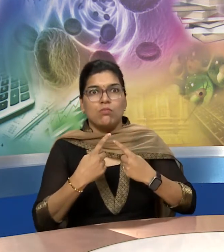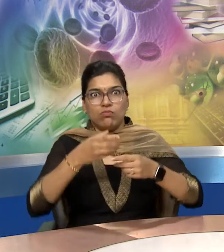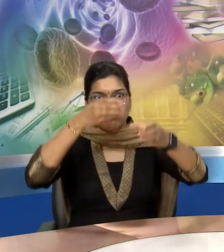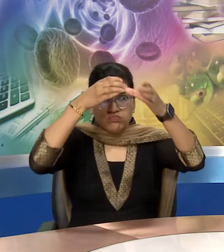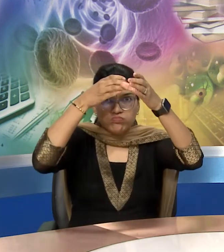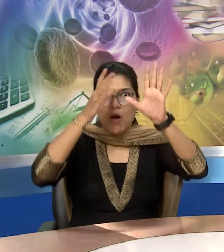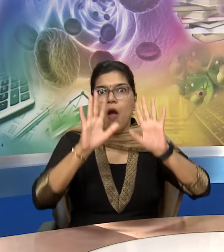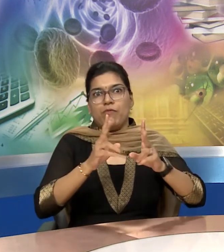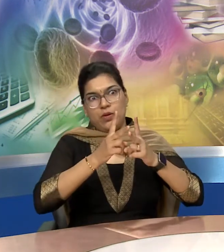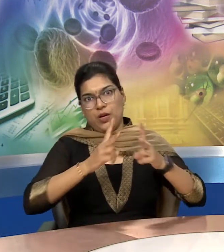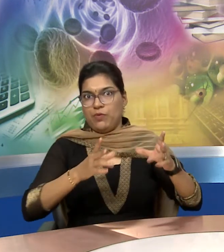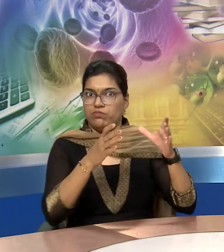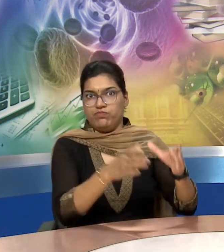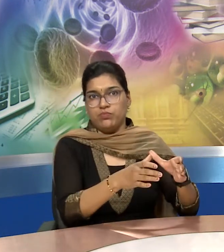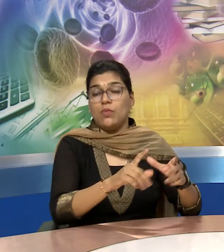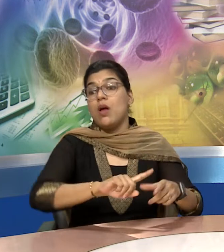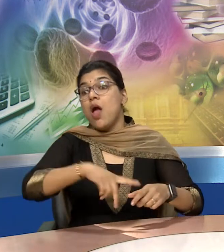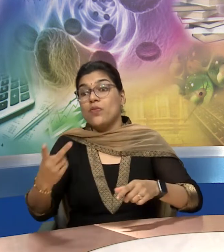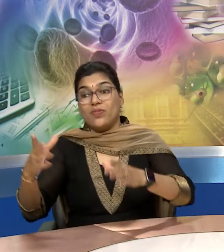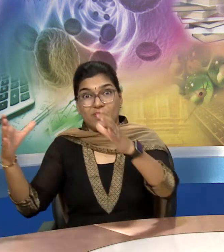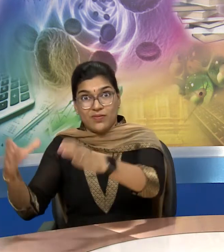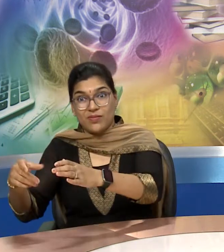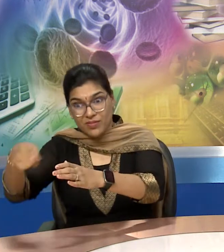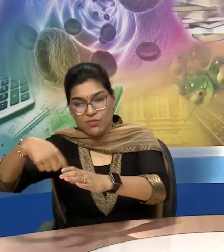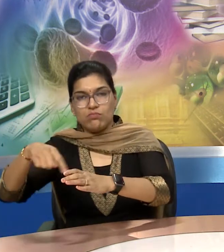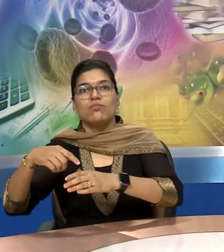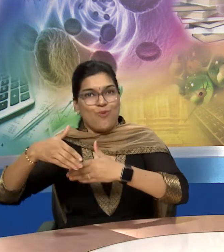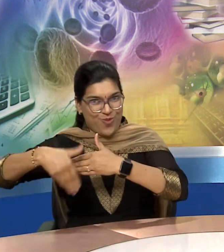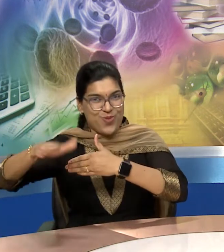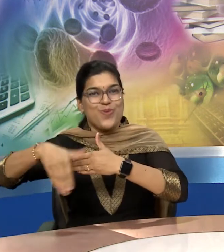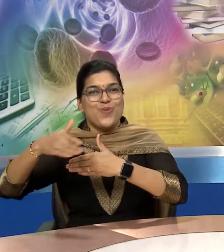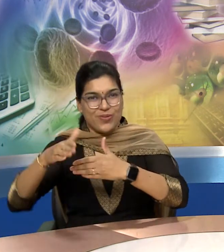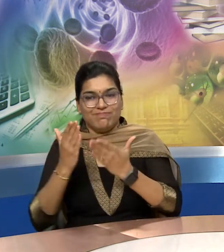There are countries which are developed and they have people who are